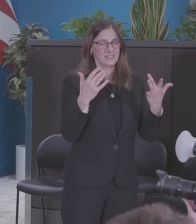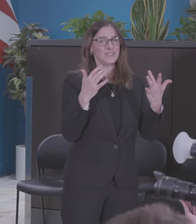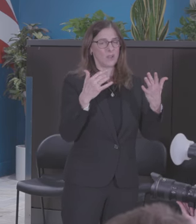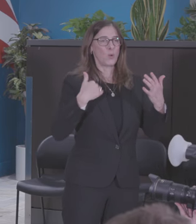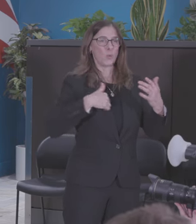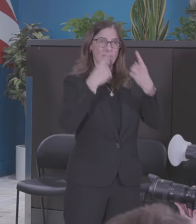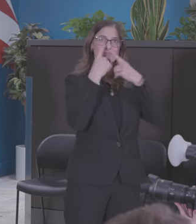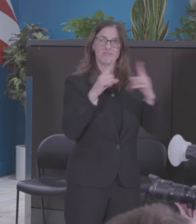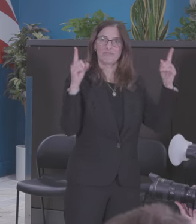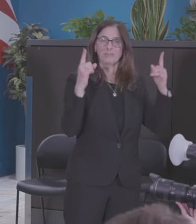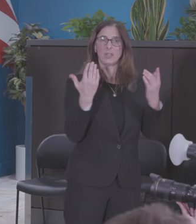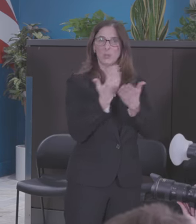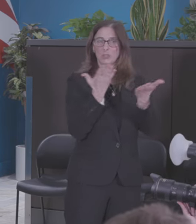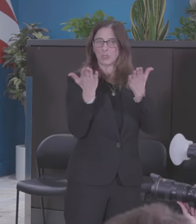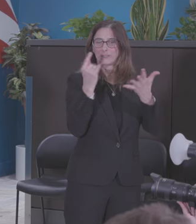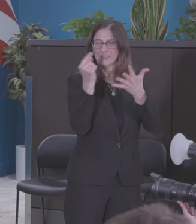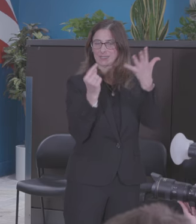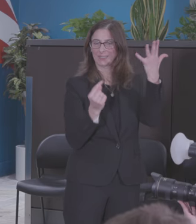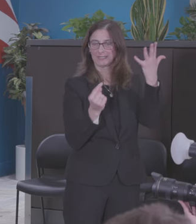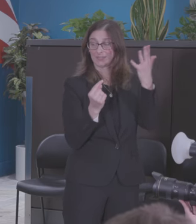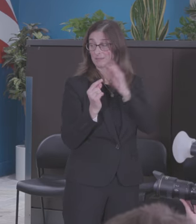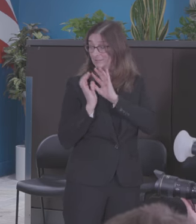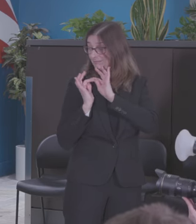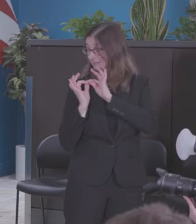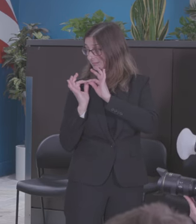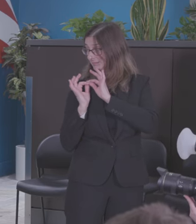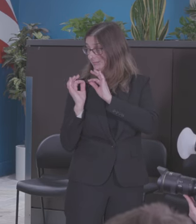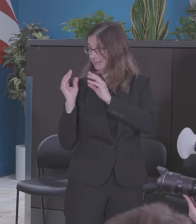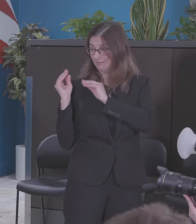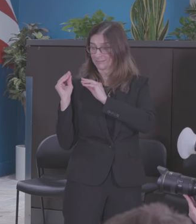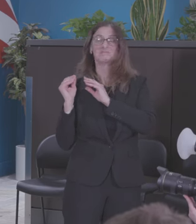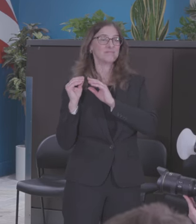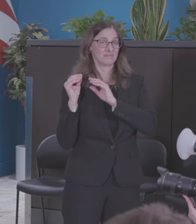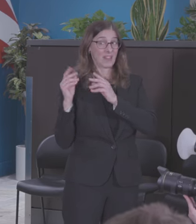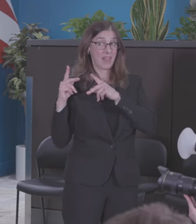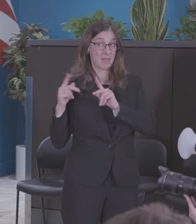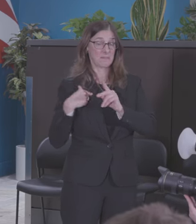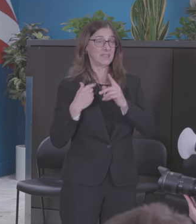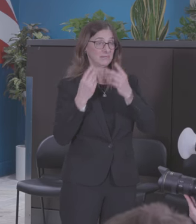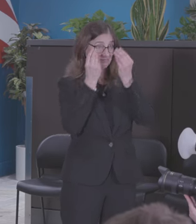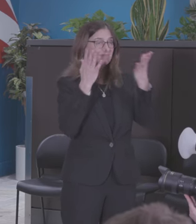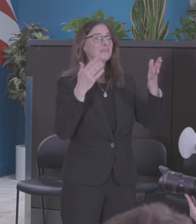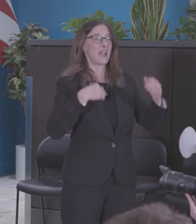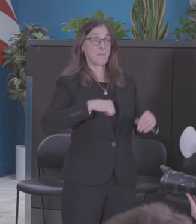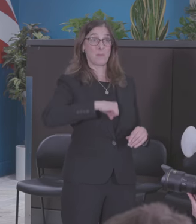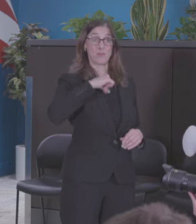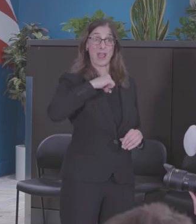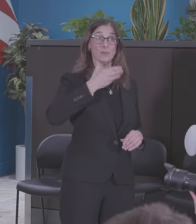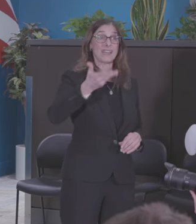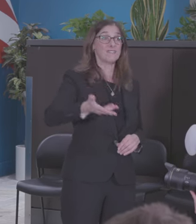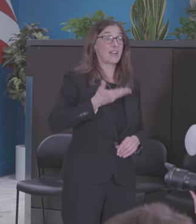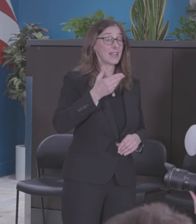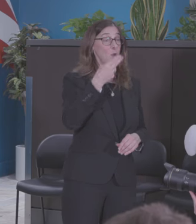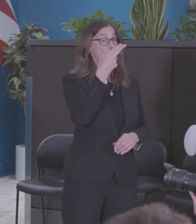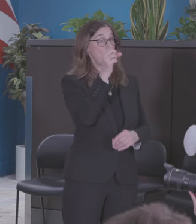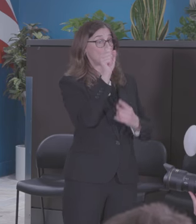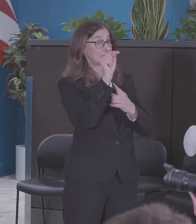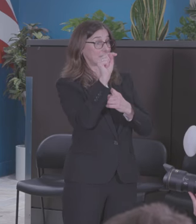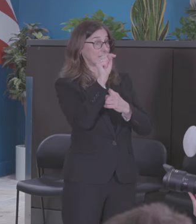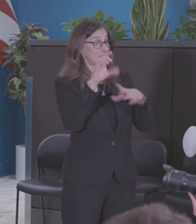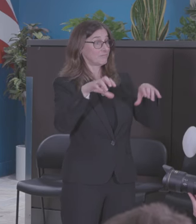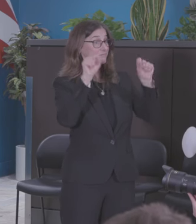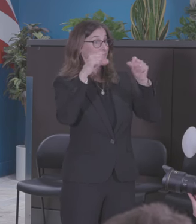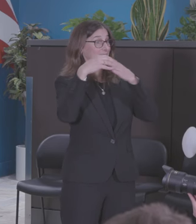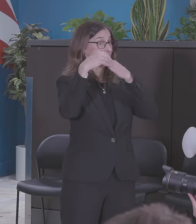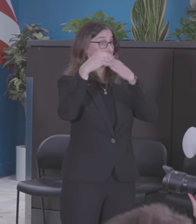Am I introducing Andy or Lydia? Yeah, bring him here. Okay, so I get to proudly invite up our host for today and such an important